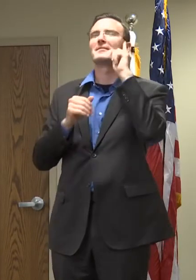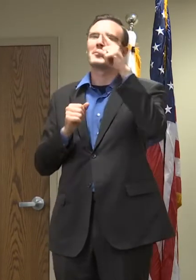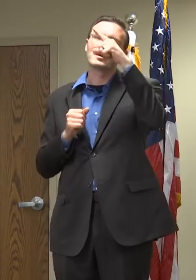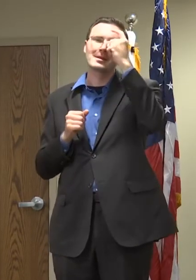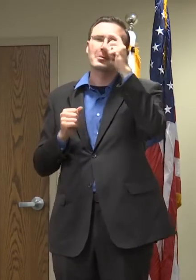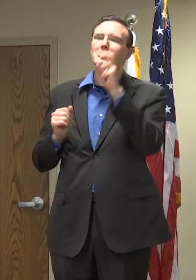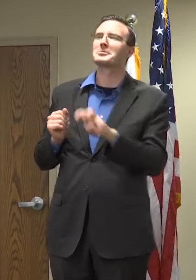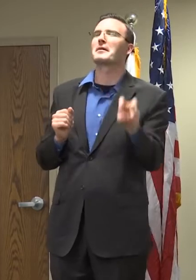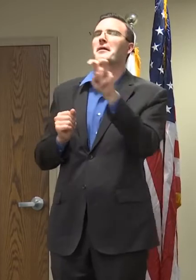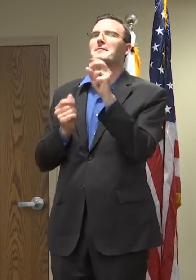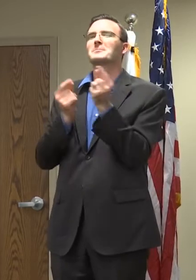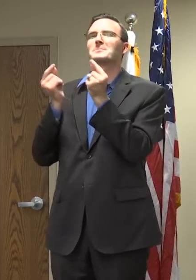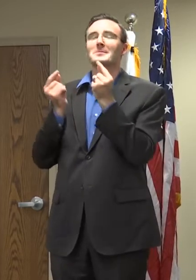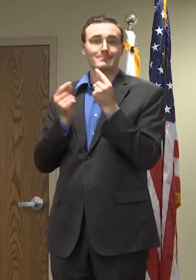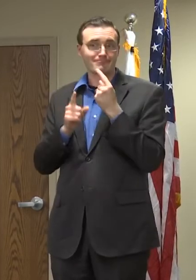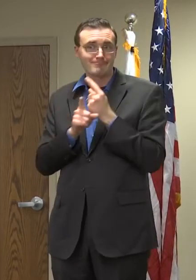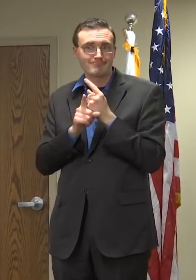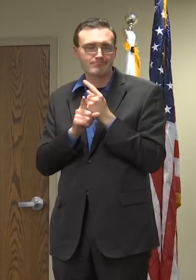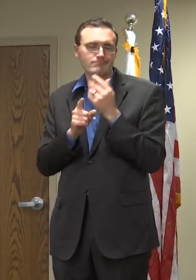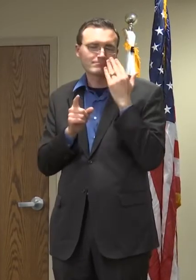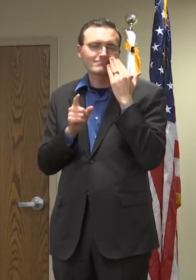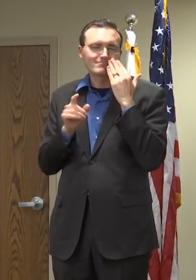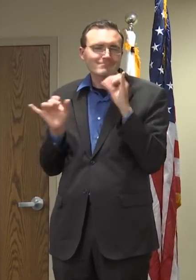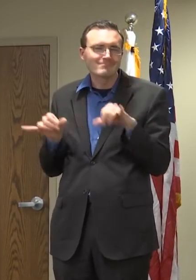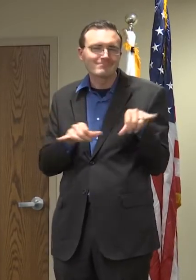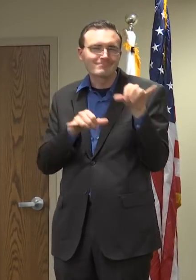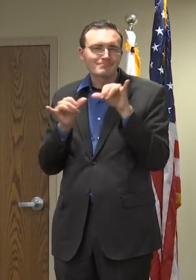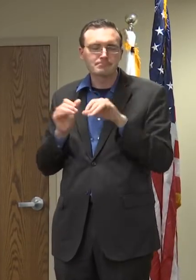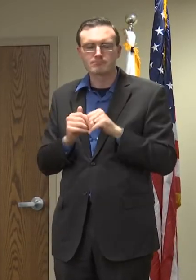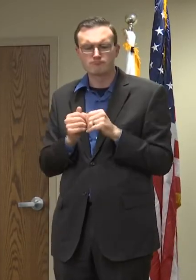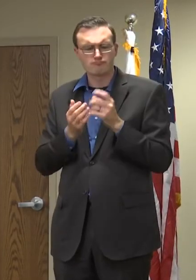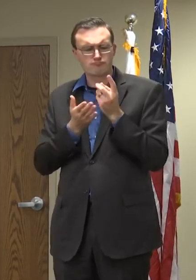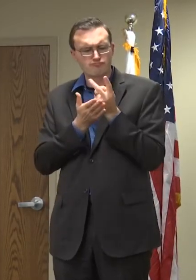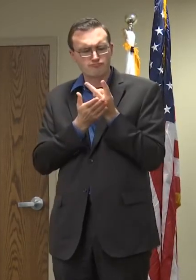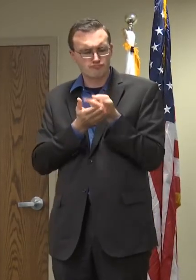right? So we talked about this a couple of weeks ago